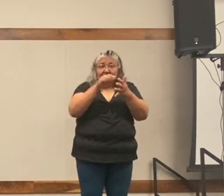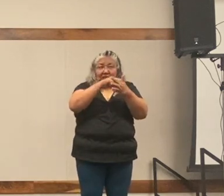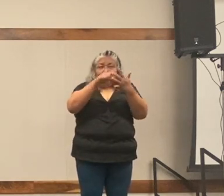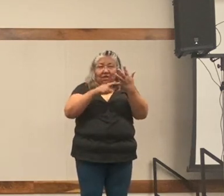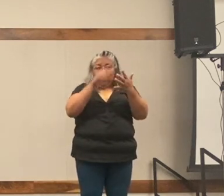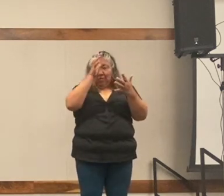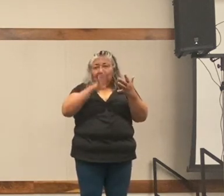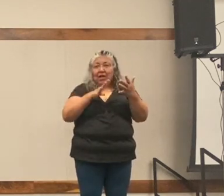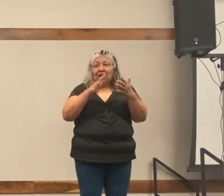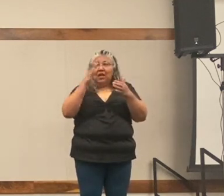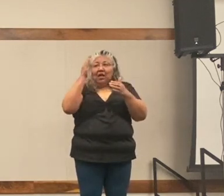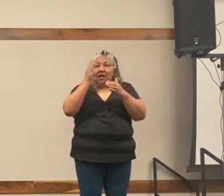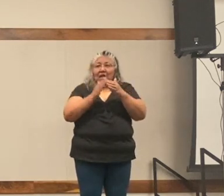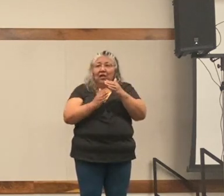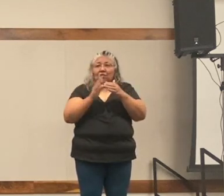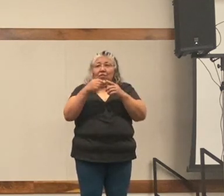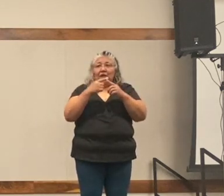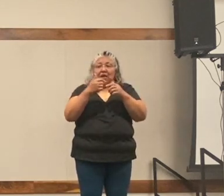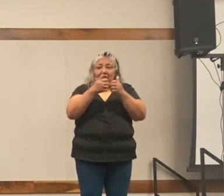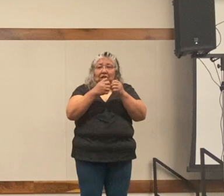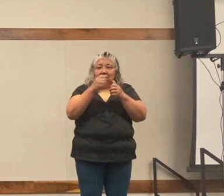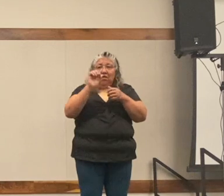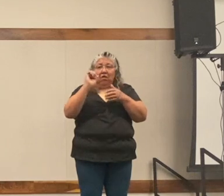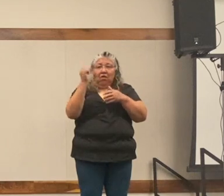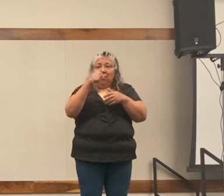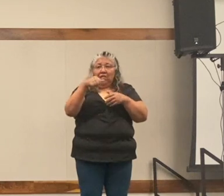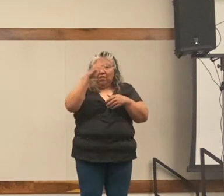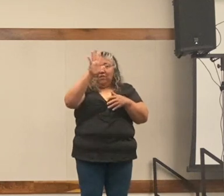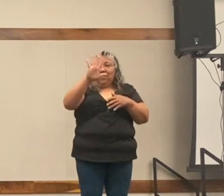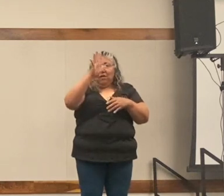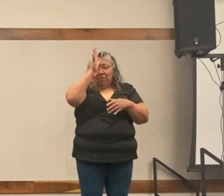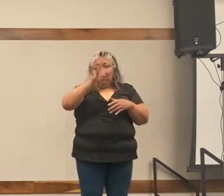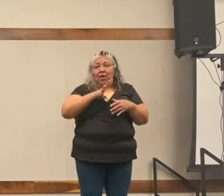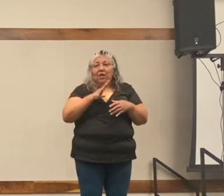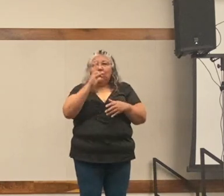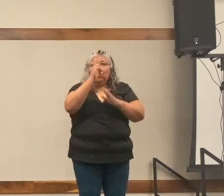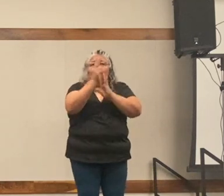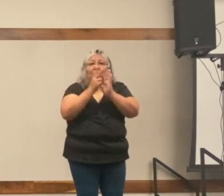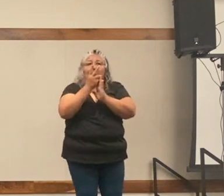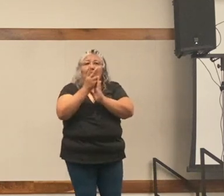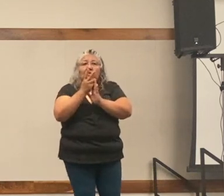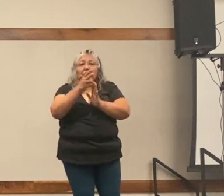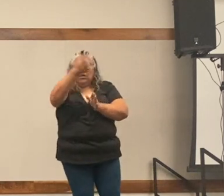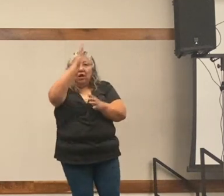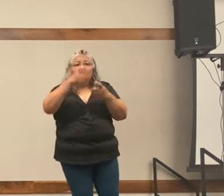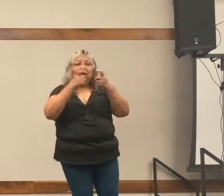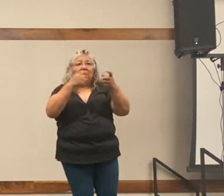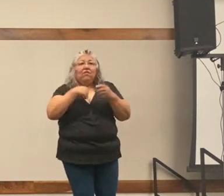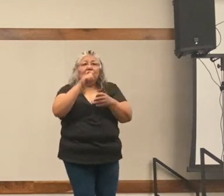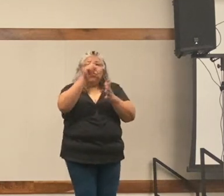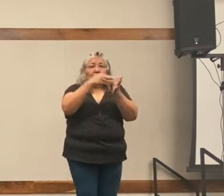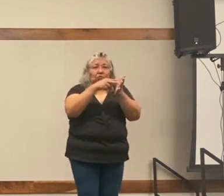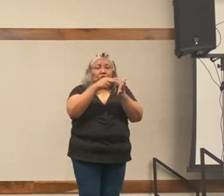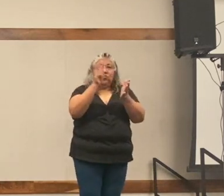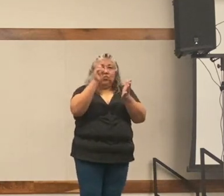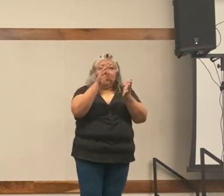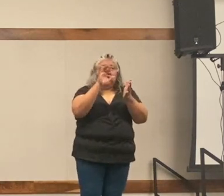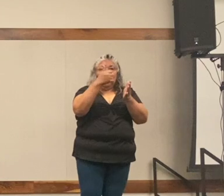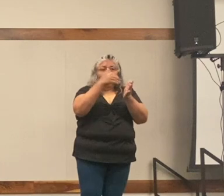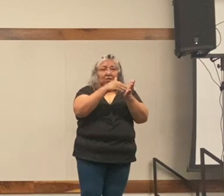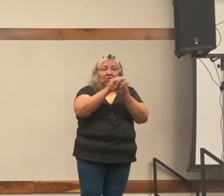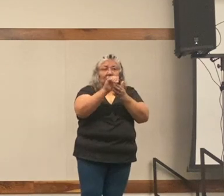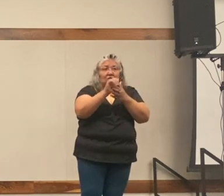right? When I texted all those five men, in 2 hours, God gave us $10,000, right? How cool is